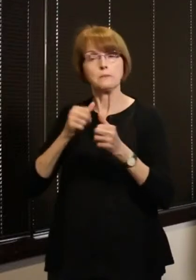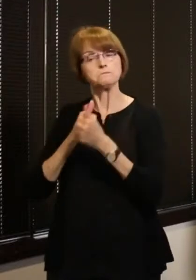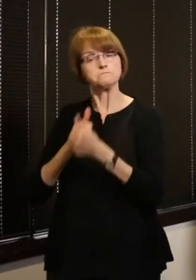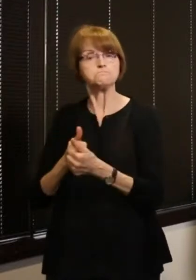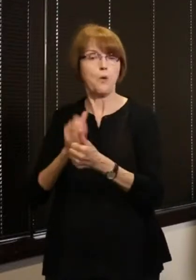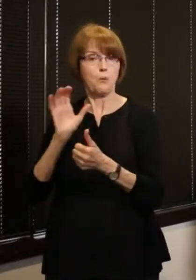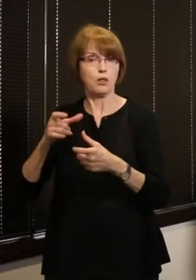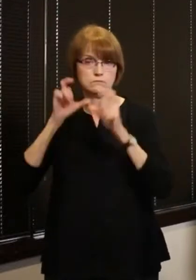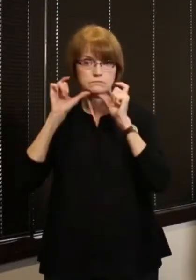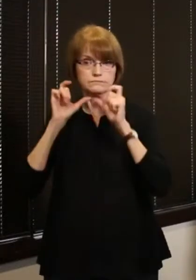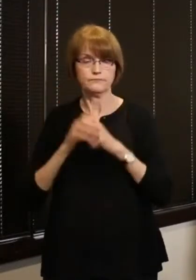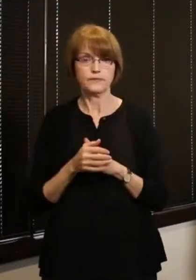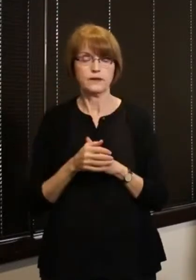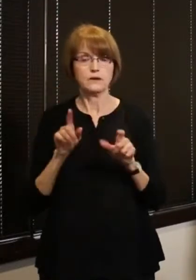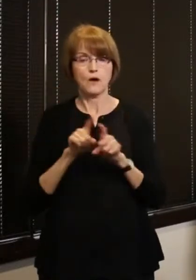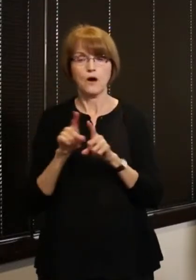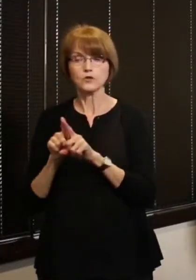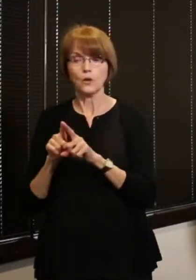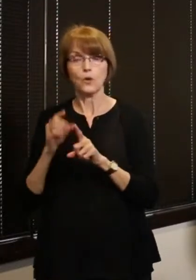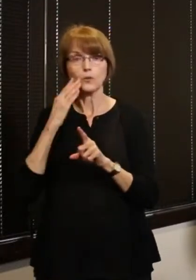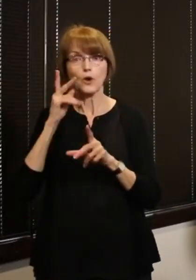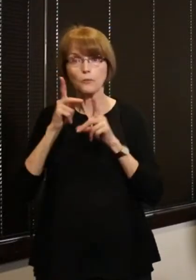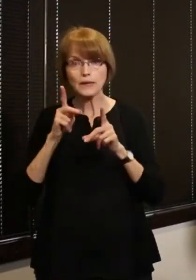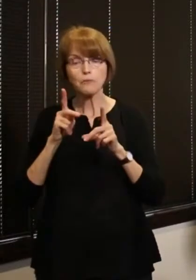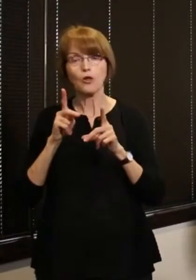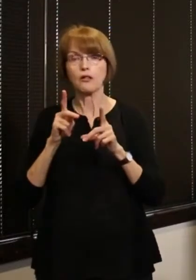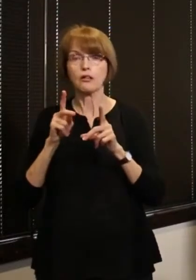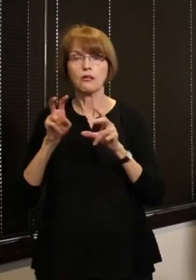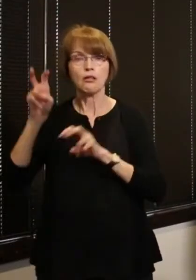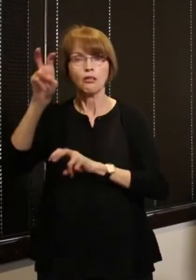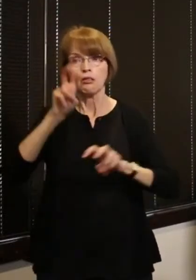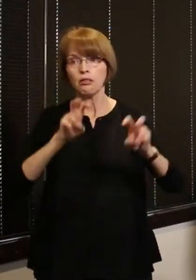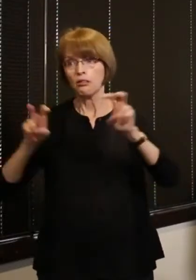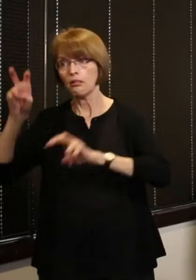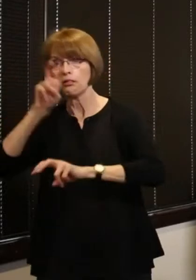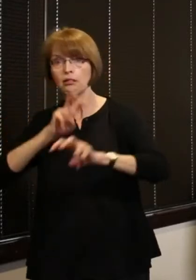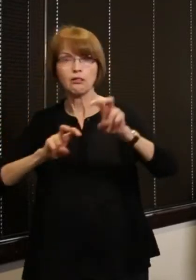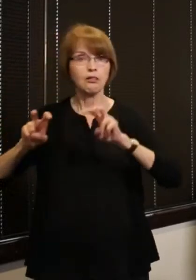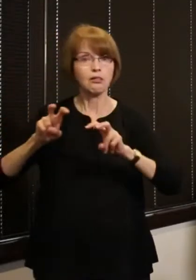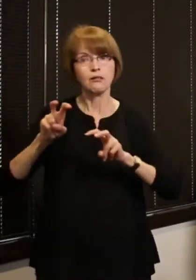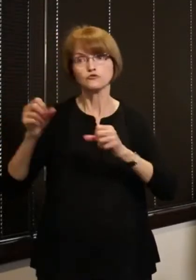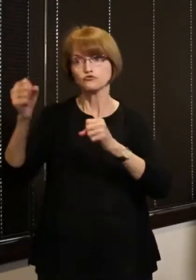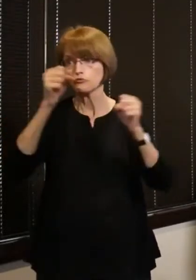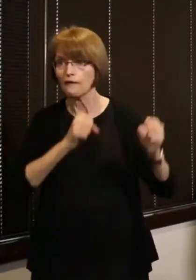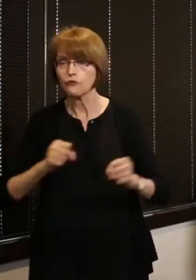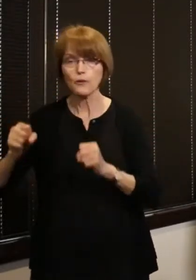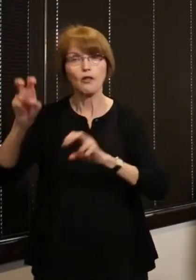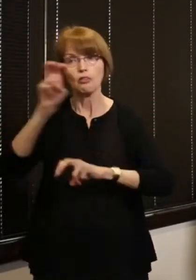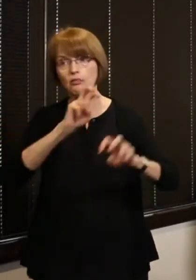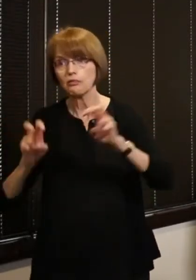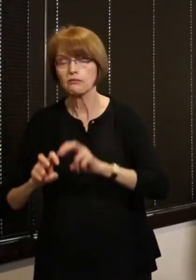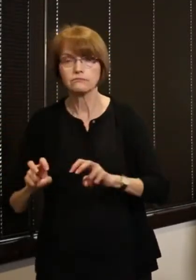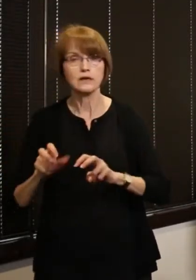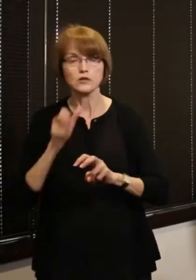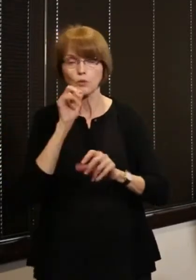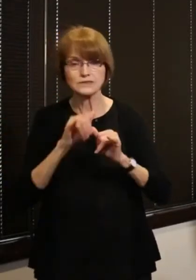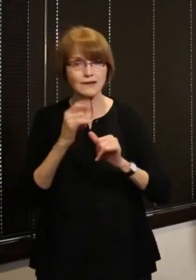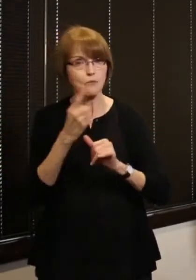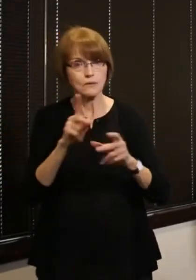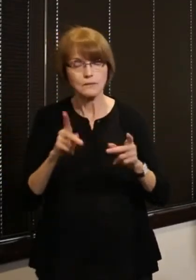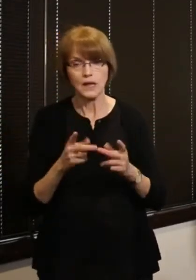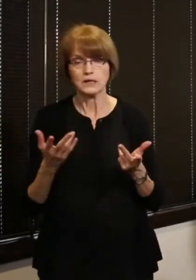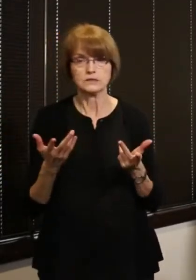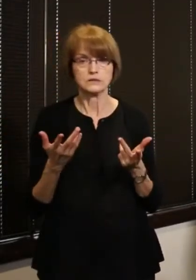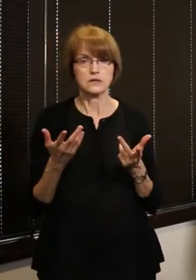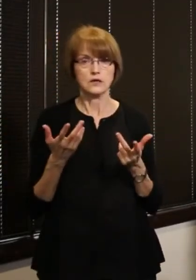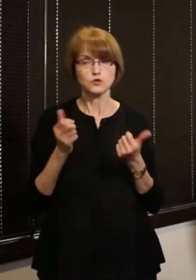a highly fluid population, so people come and go from those different areas, and so trying to tease out what